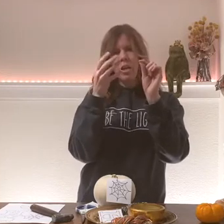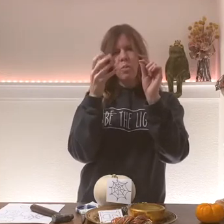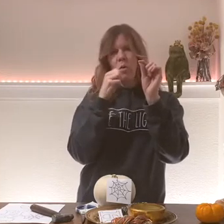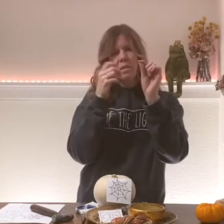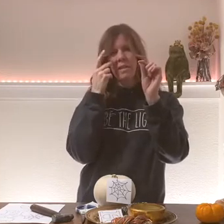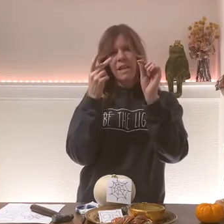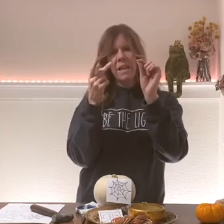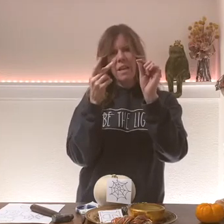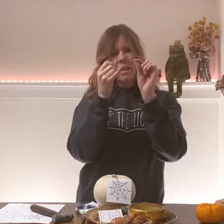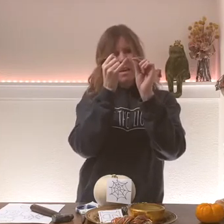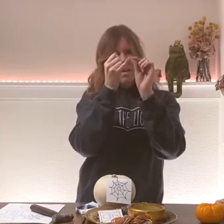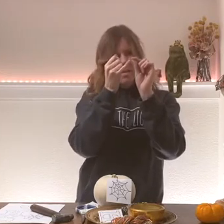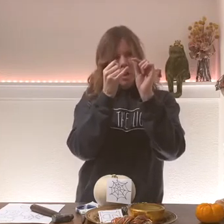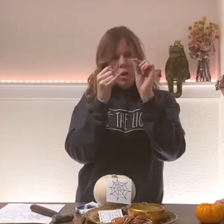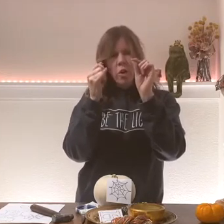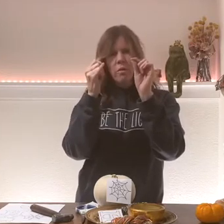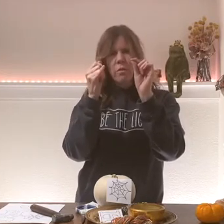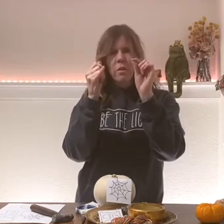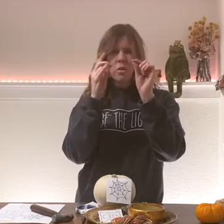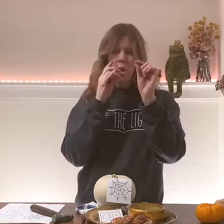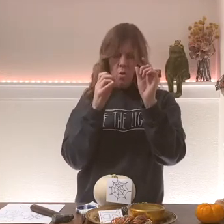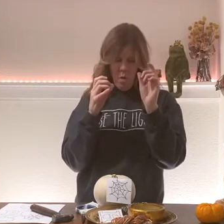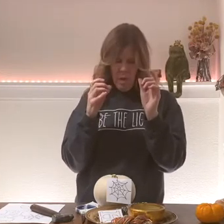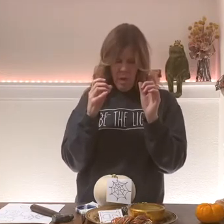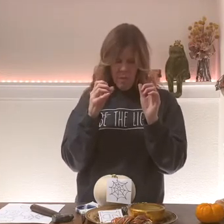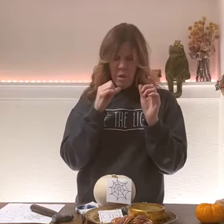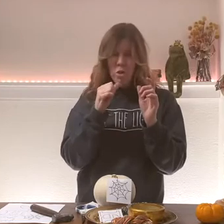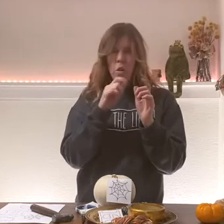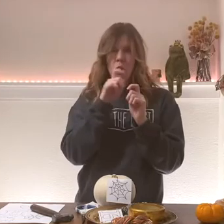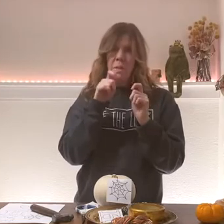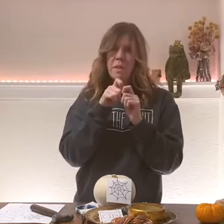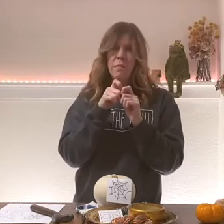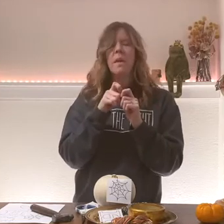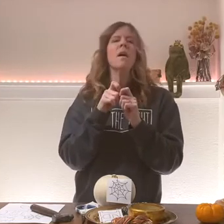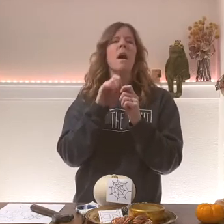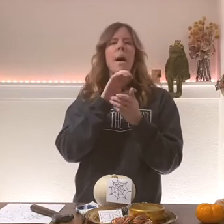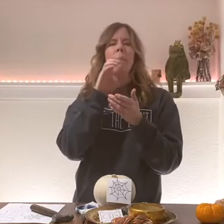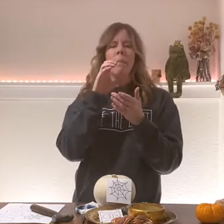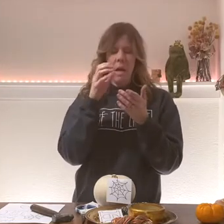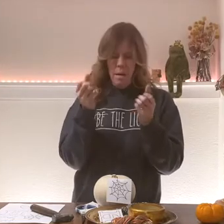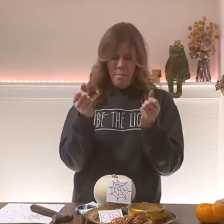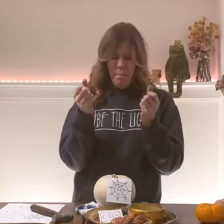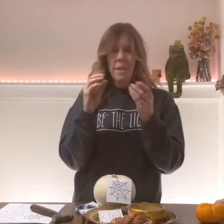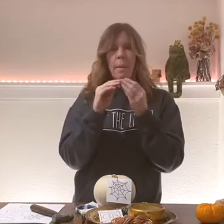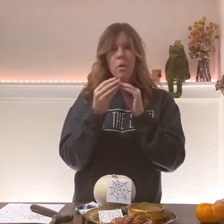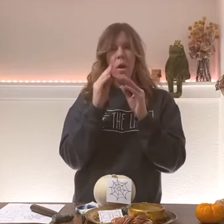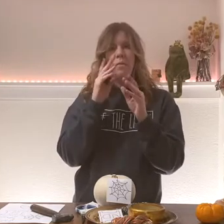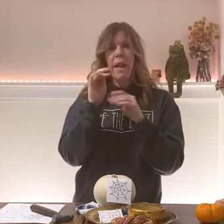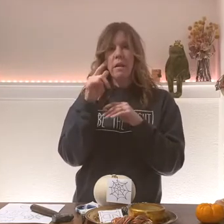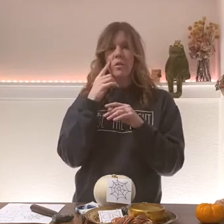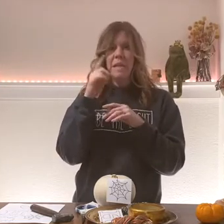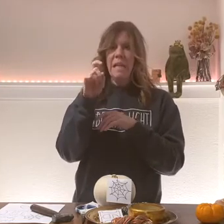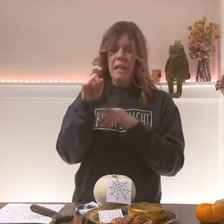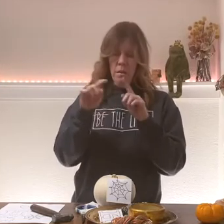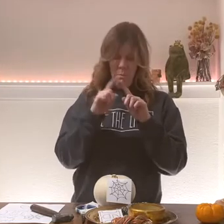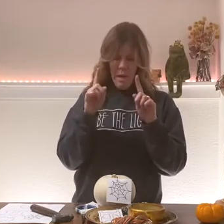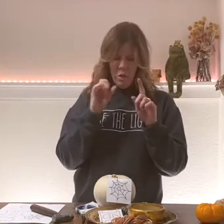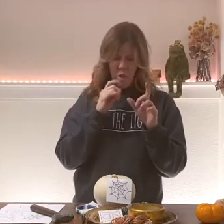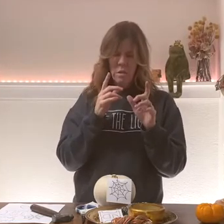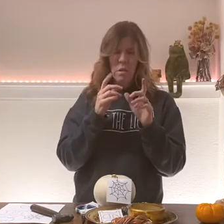won't see the curve. So there's no specific number of nails needed, but just kind